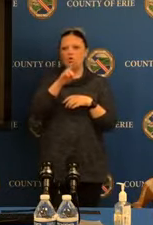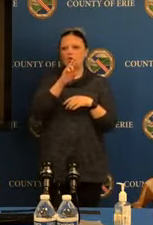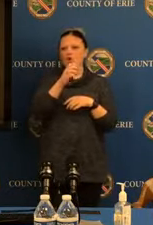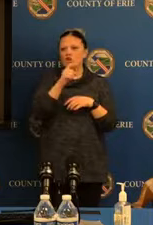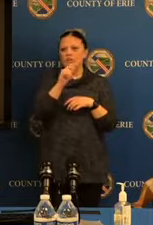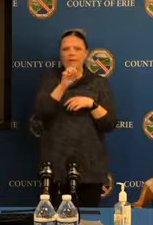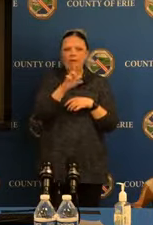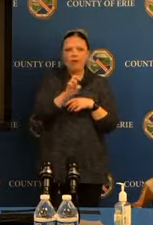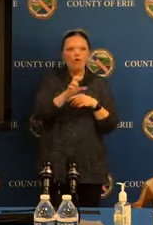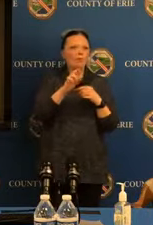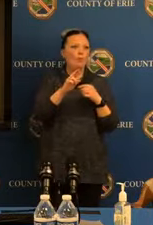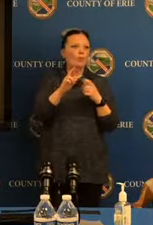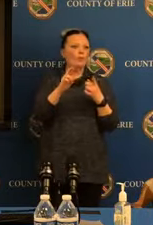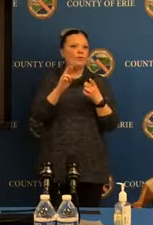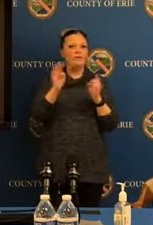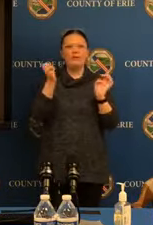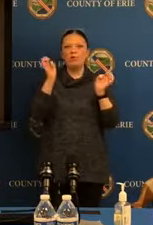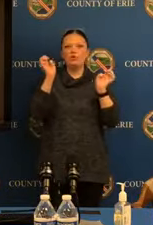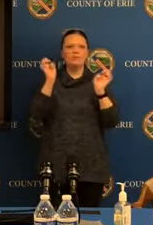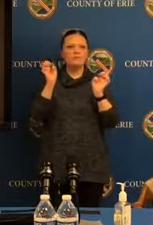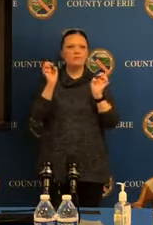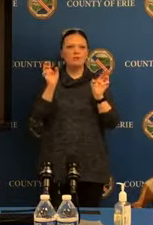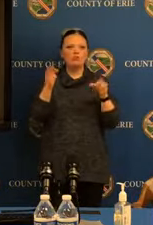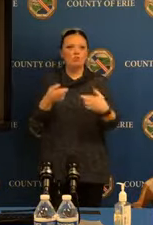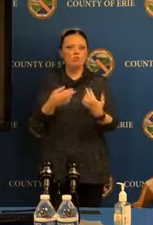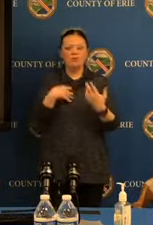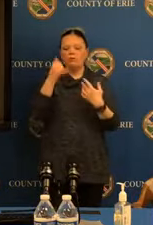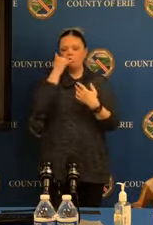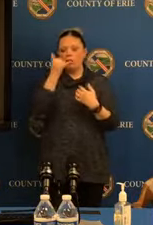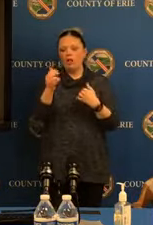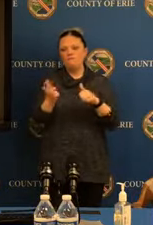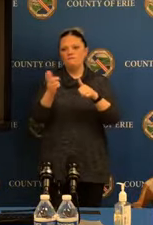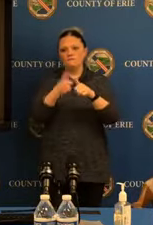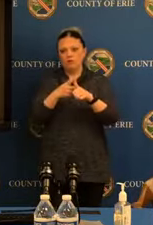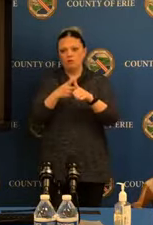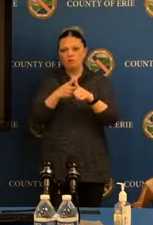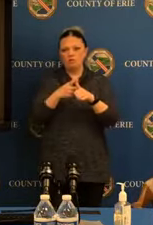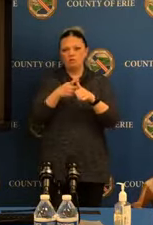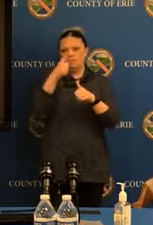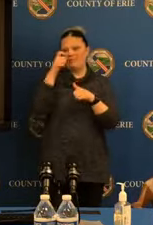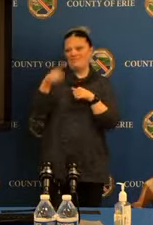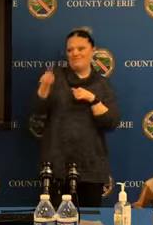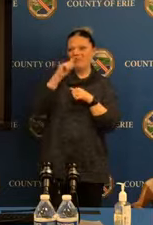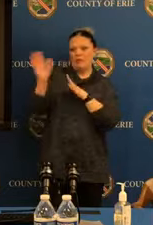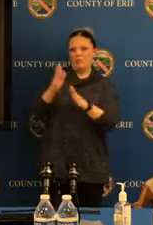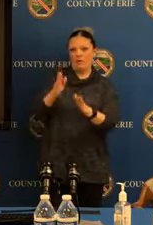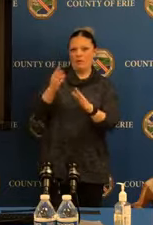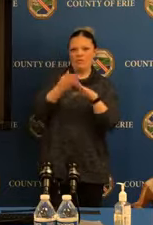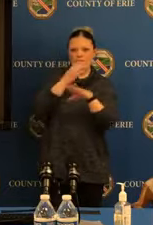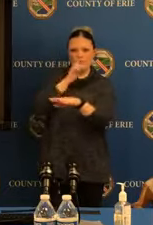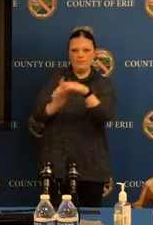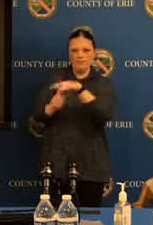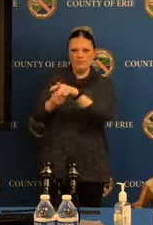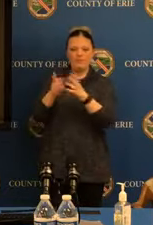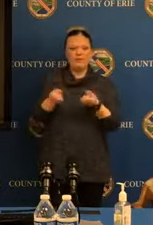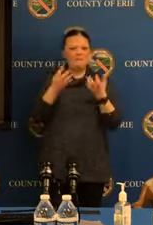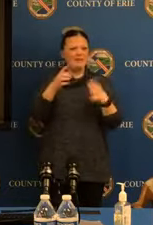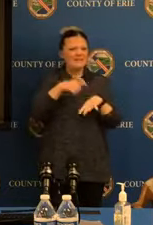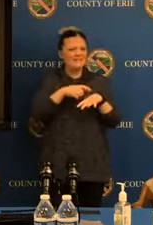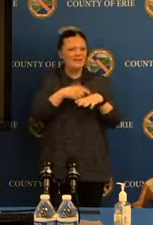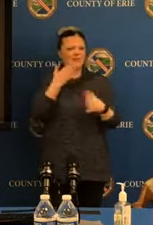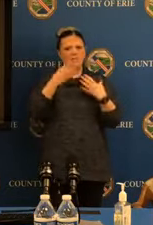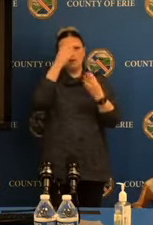or the emergency department. Call first so they can prepare. So because first of all, many times they can give you